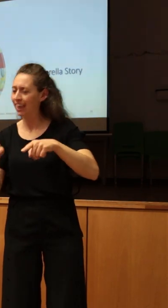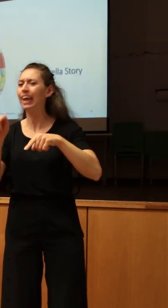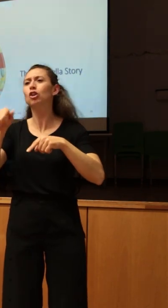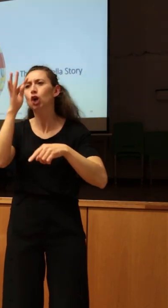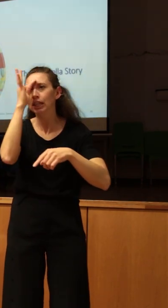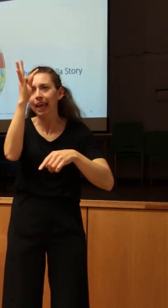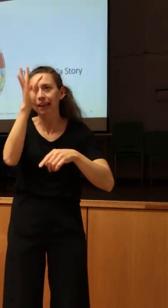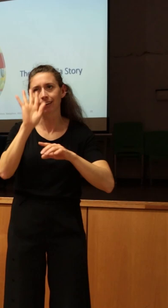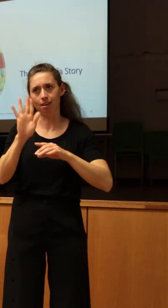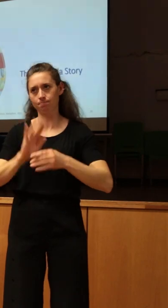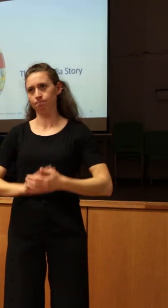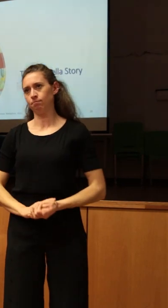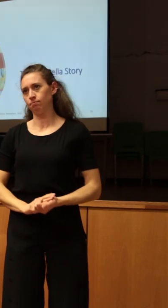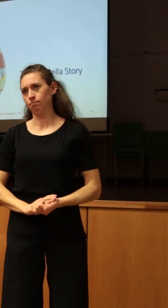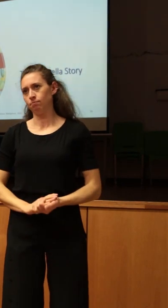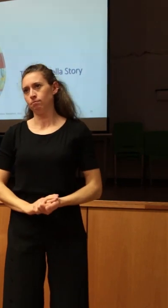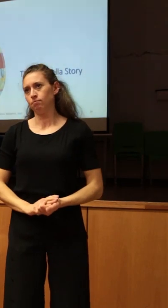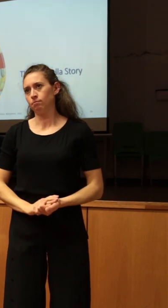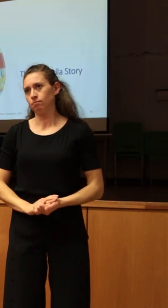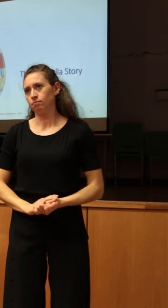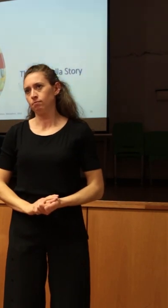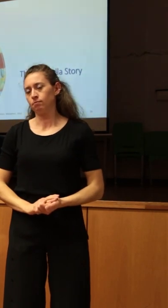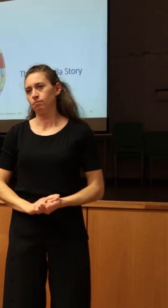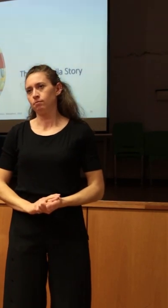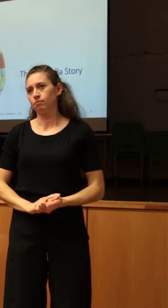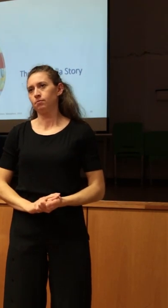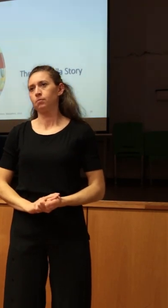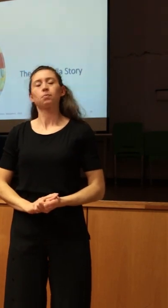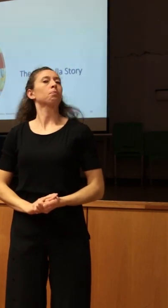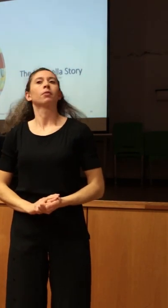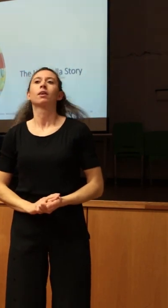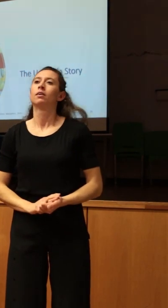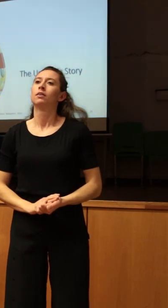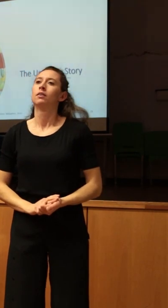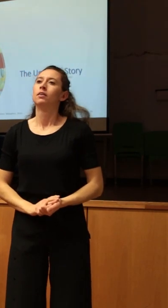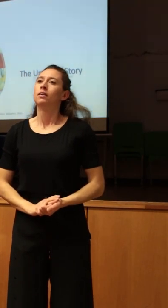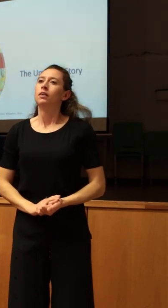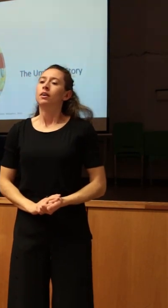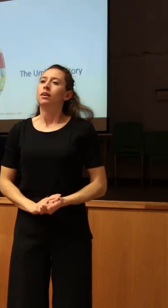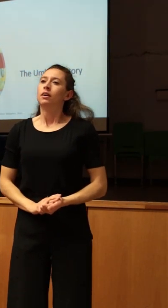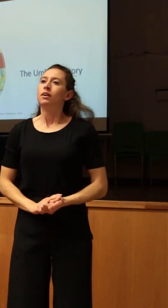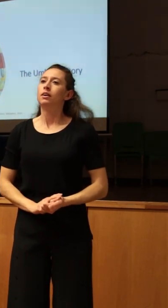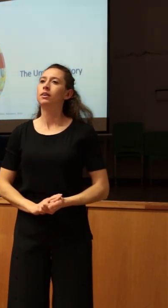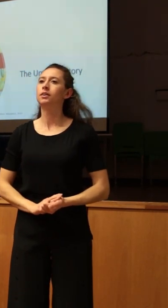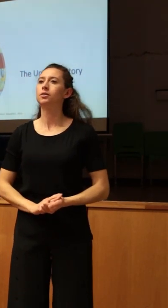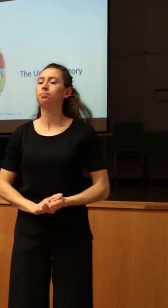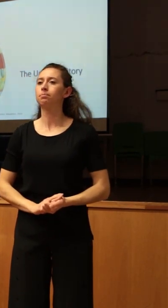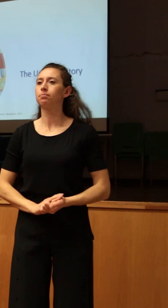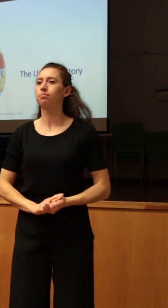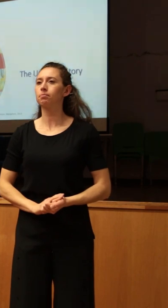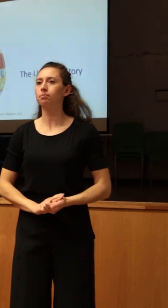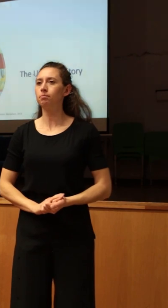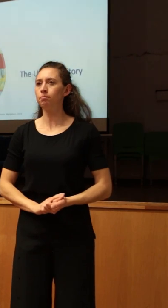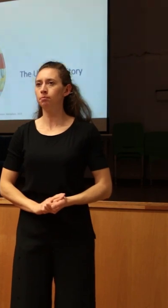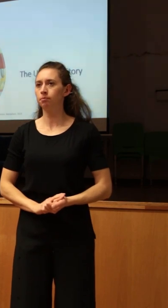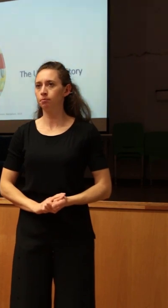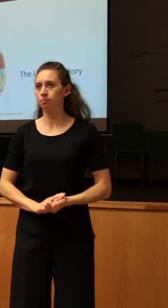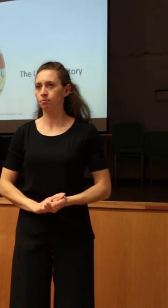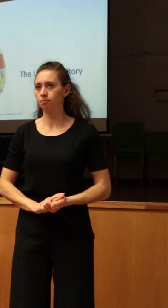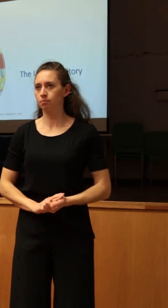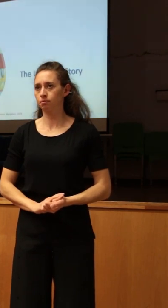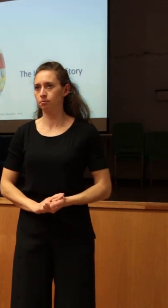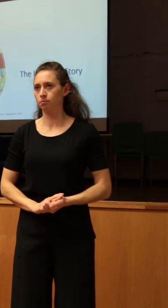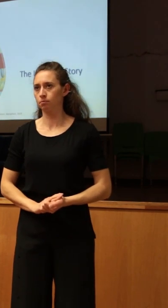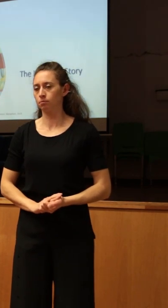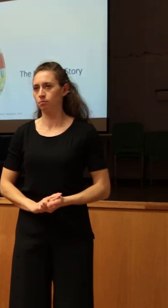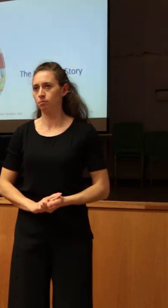una técnica. But it helps the person to get from the darkness in their life, where they don't know what to do, no